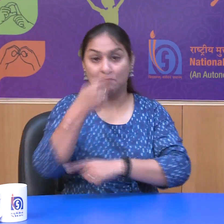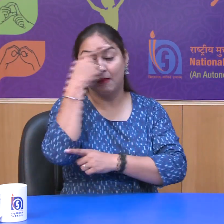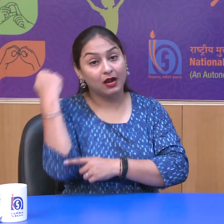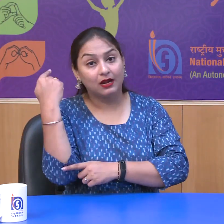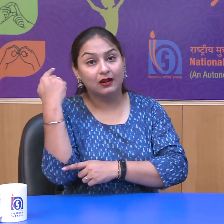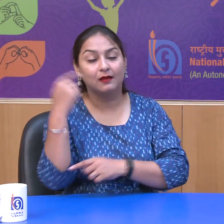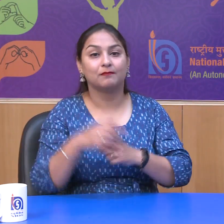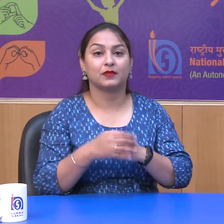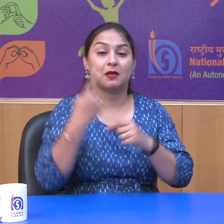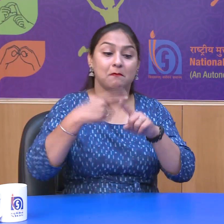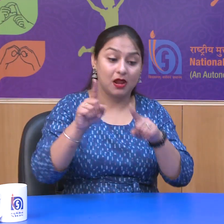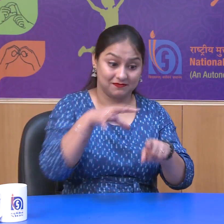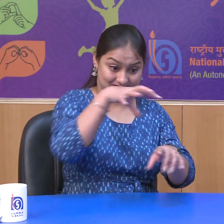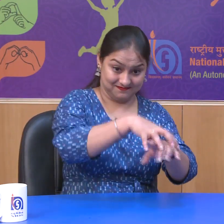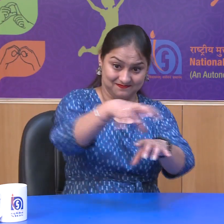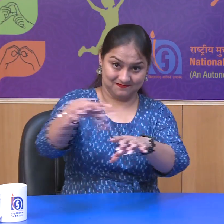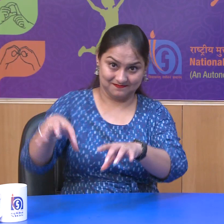per unit production is low.